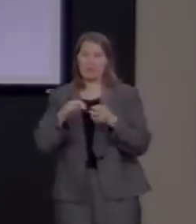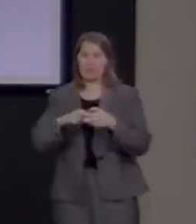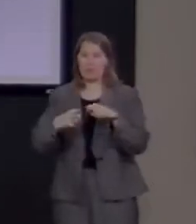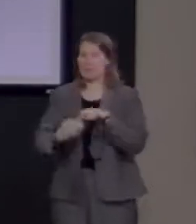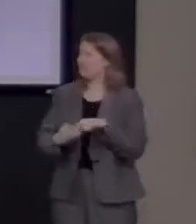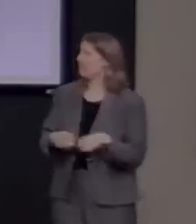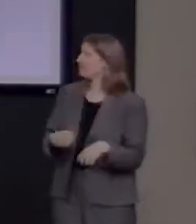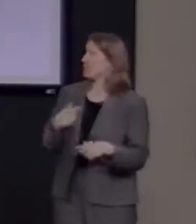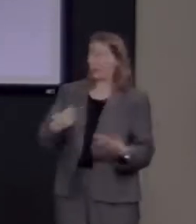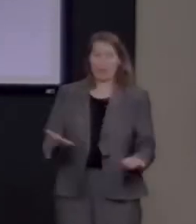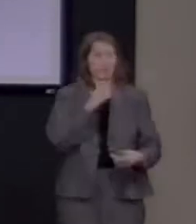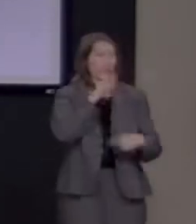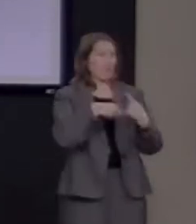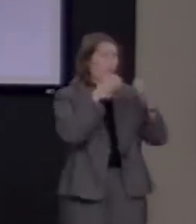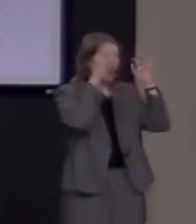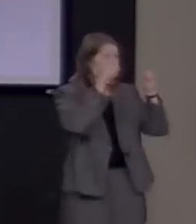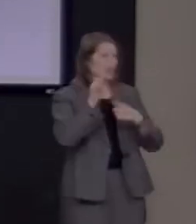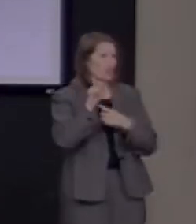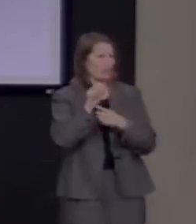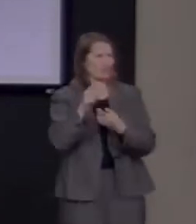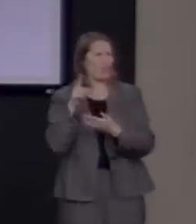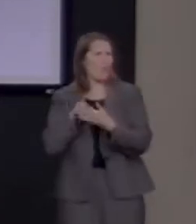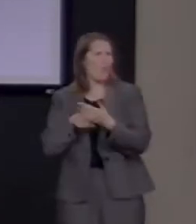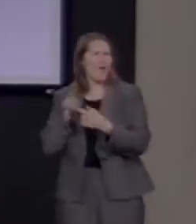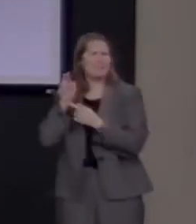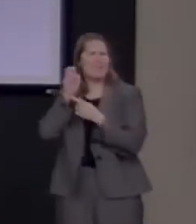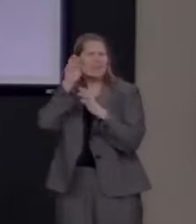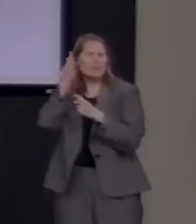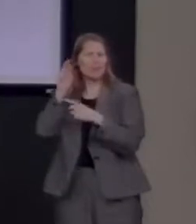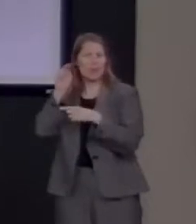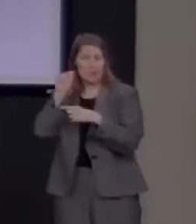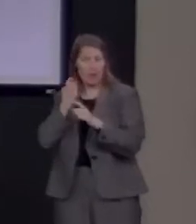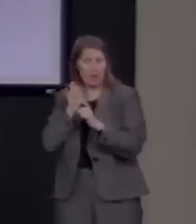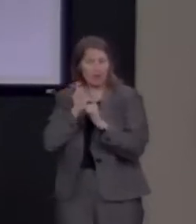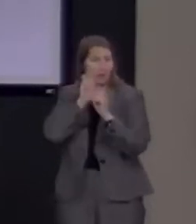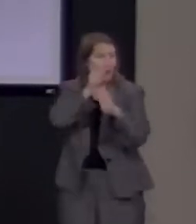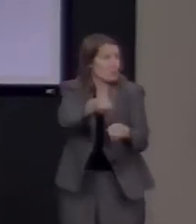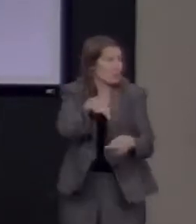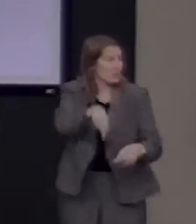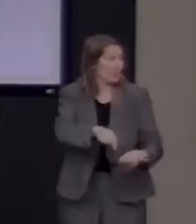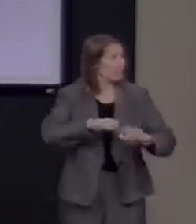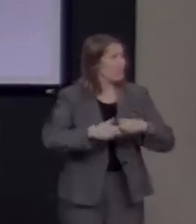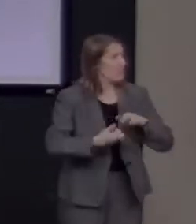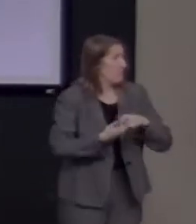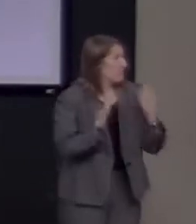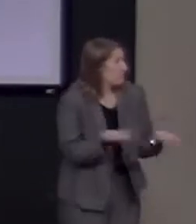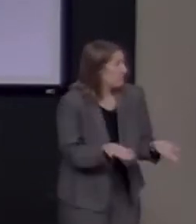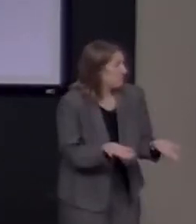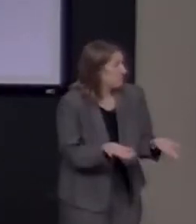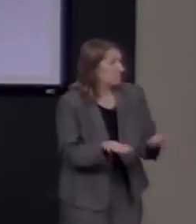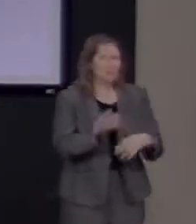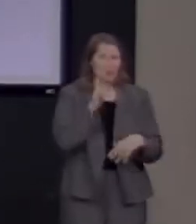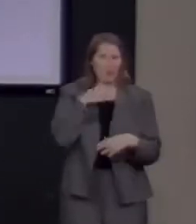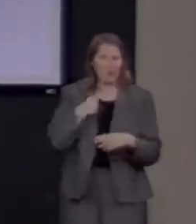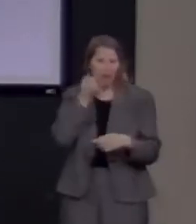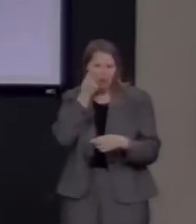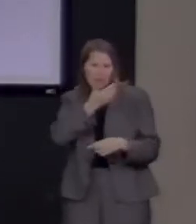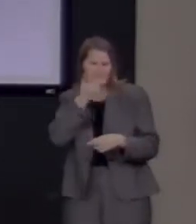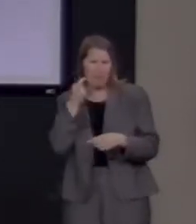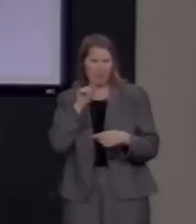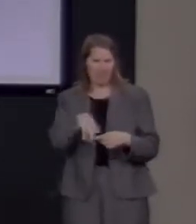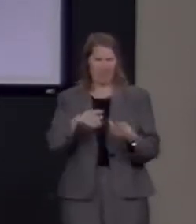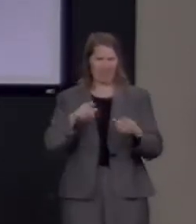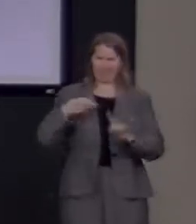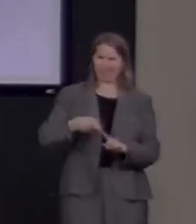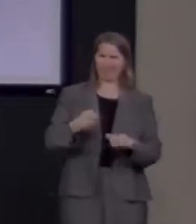series on educational neuroscience, so is there any value added by using neuroscience method to constrain this fundamental question that